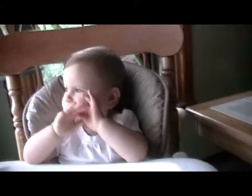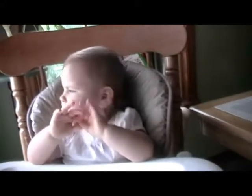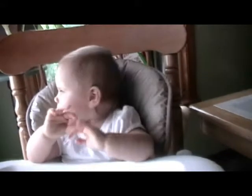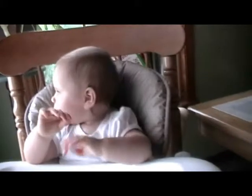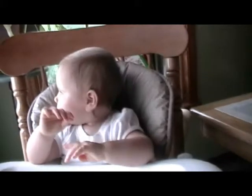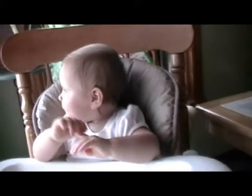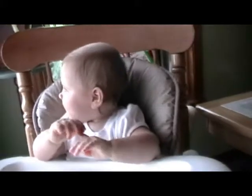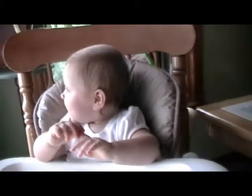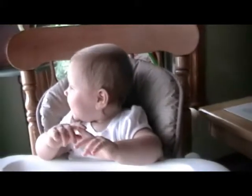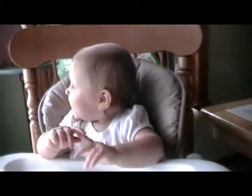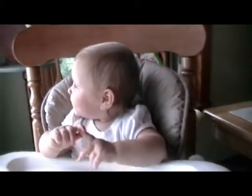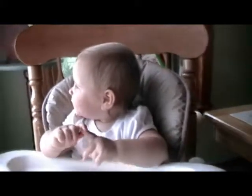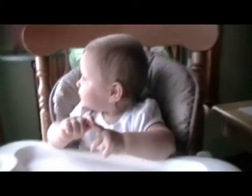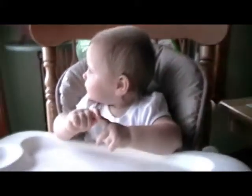We're not going to swap.